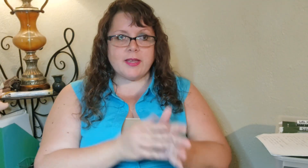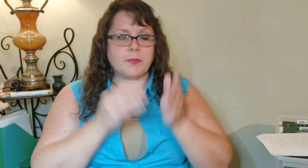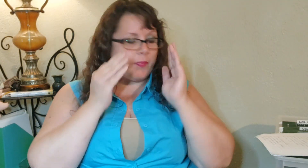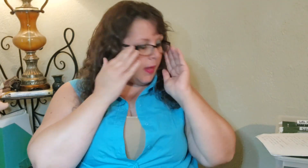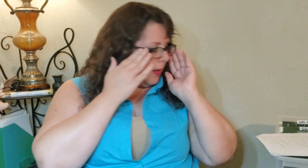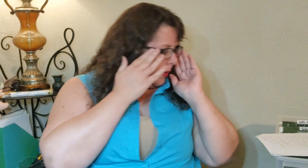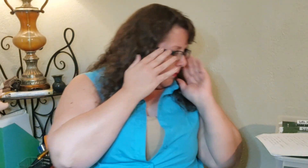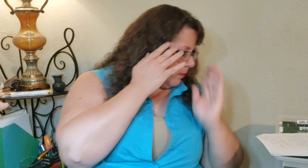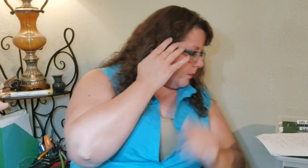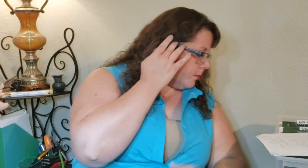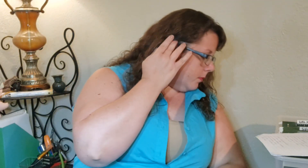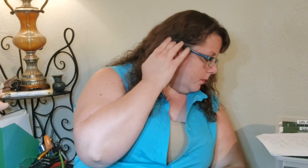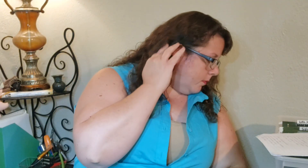thing.